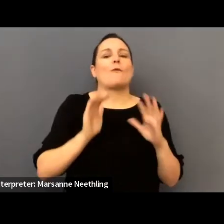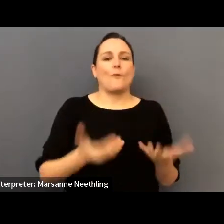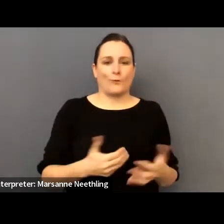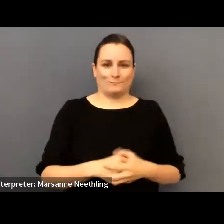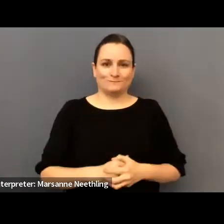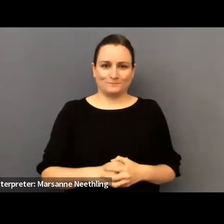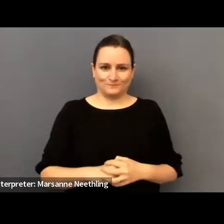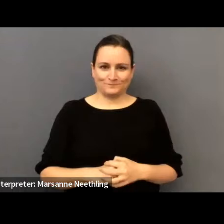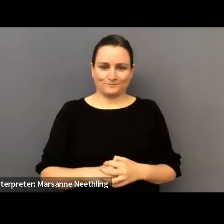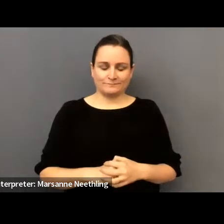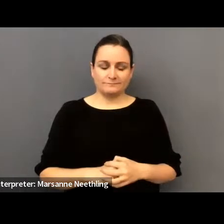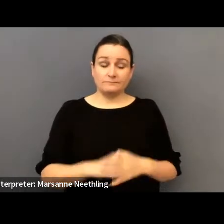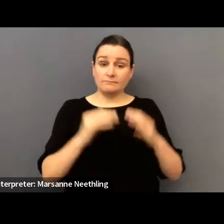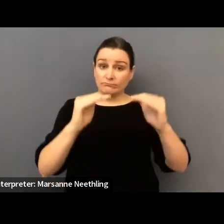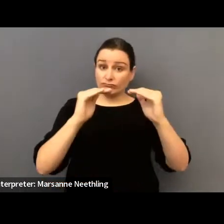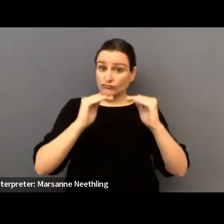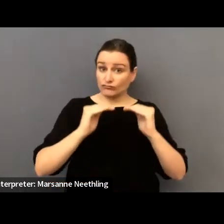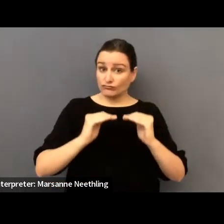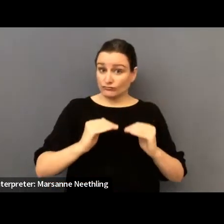interpreter.